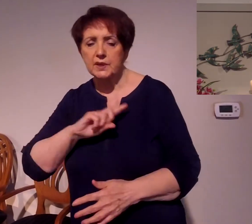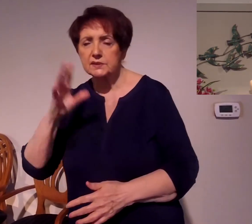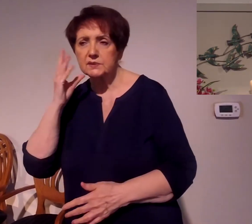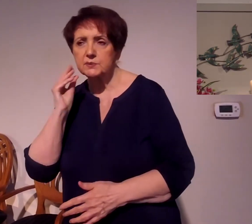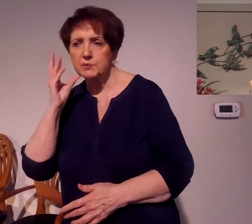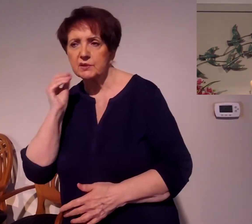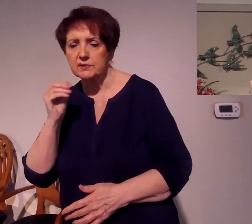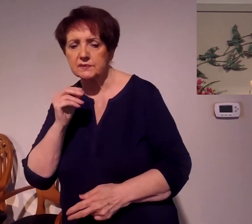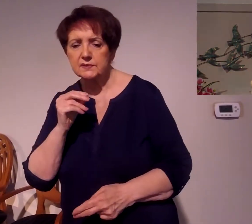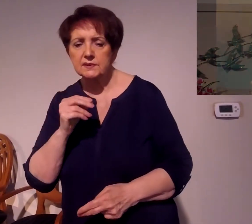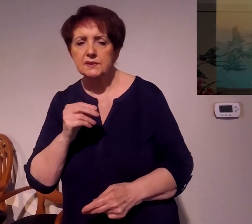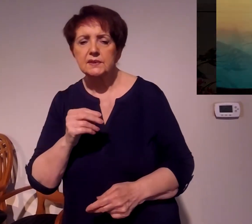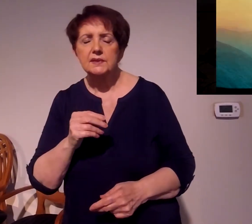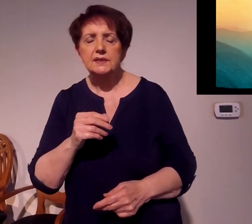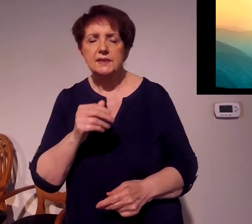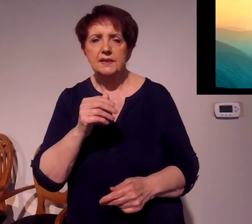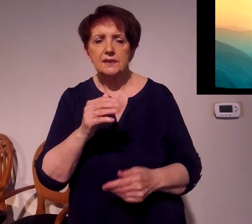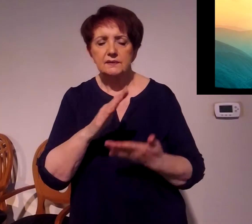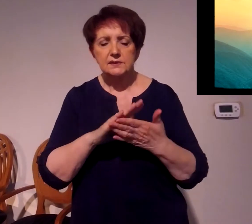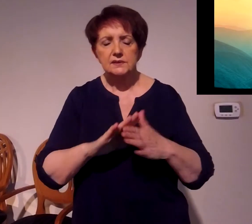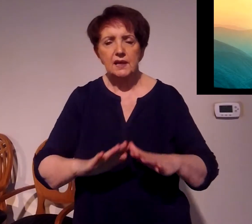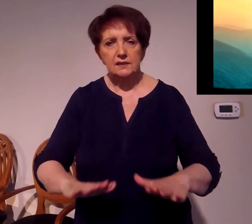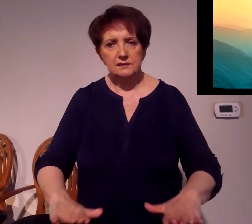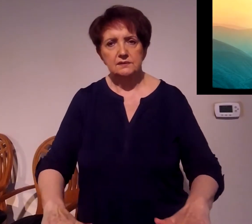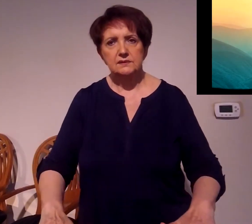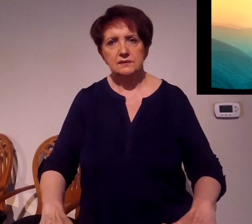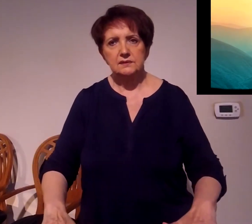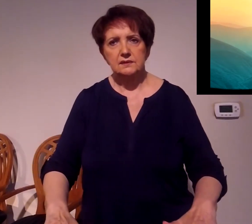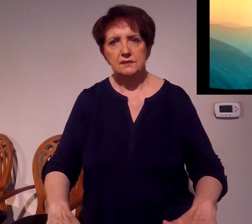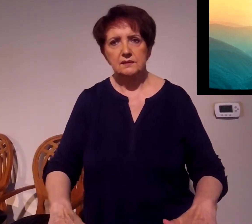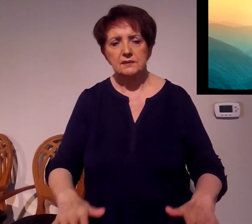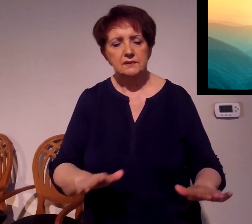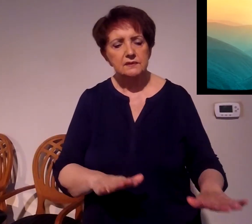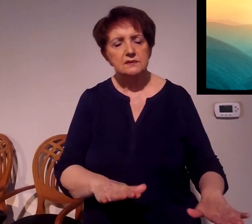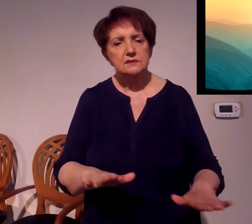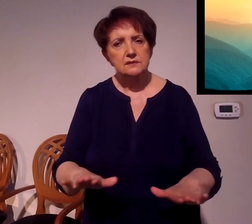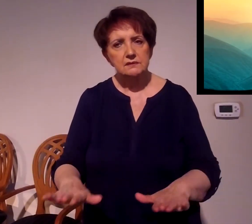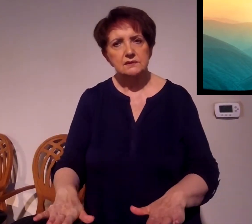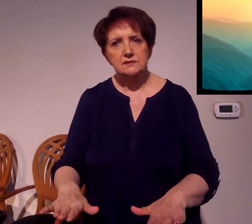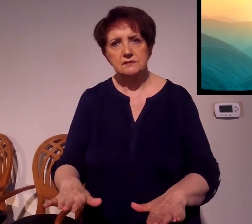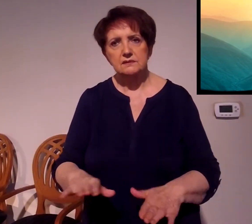and that is in the silence, in the stillness.